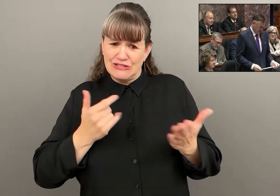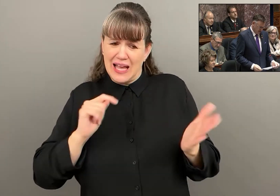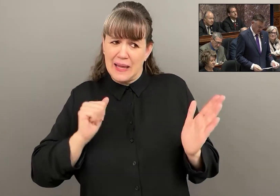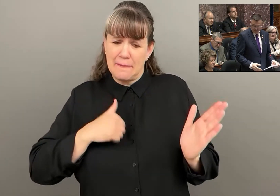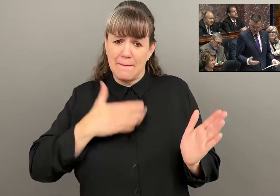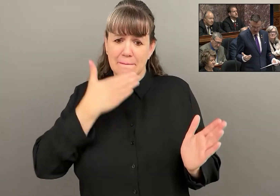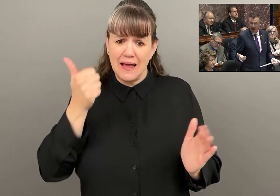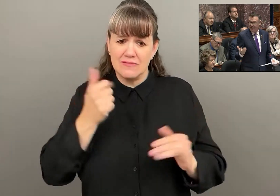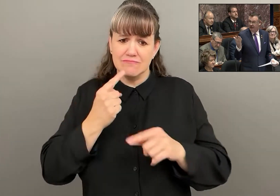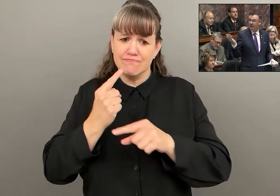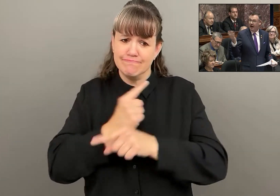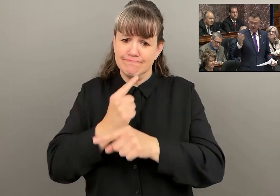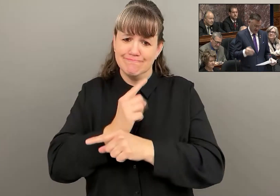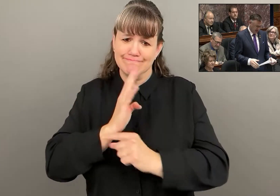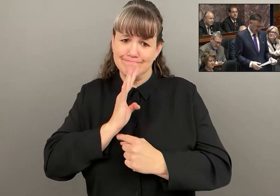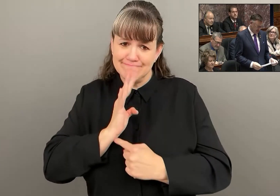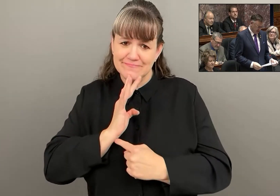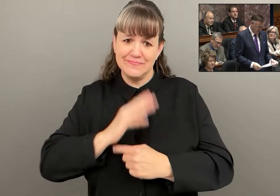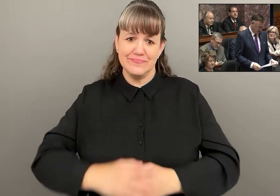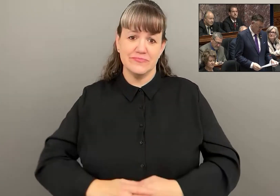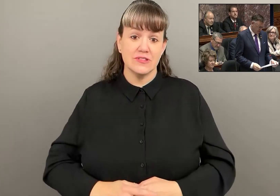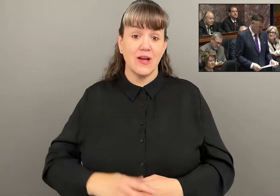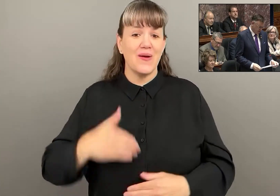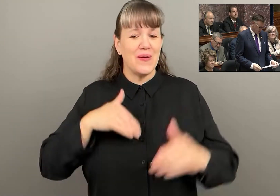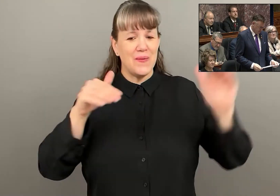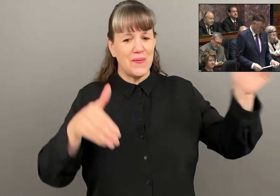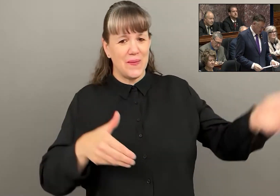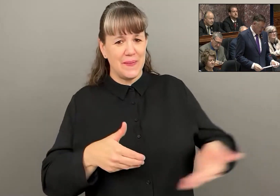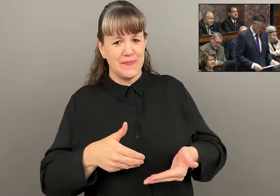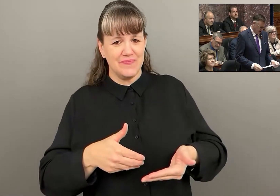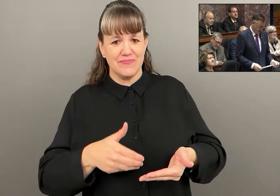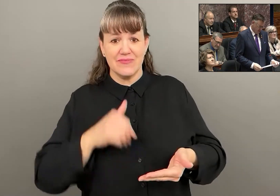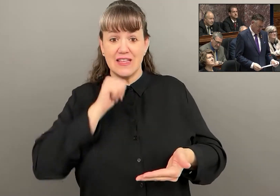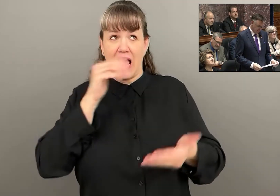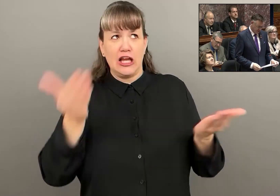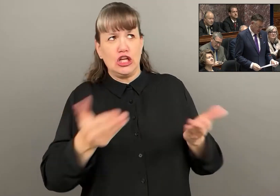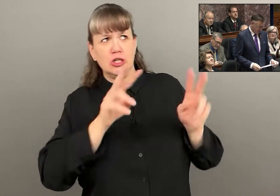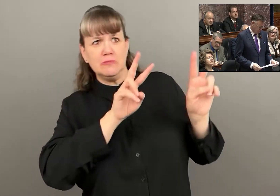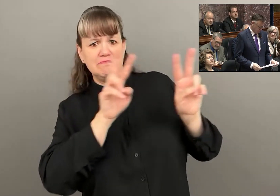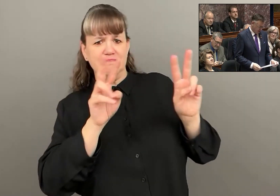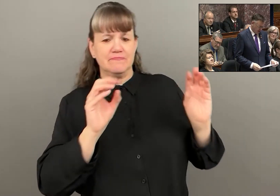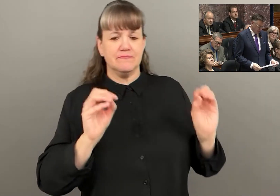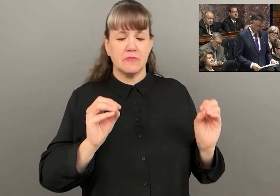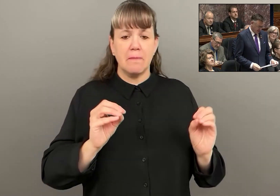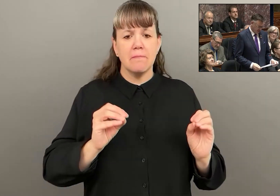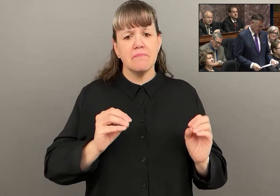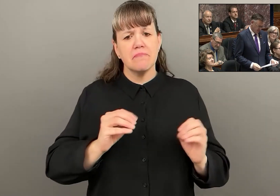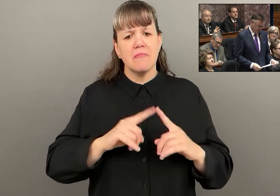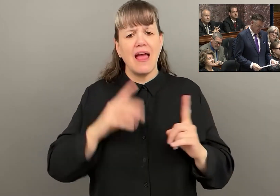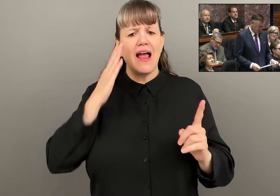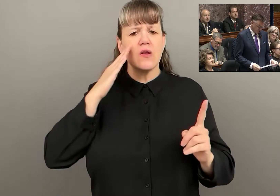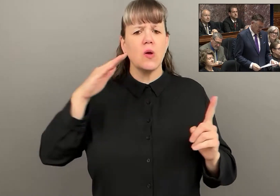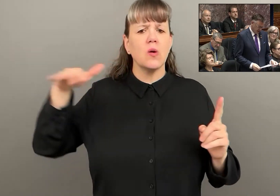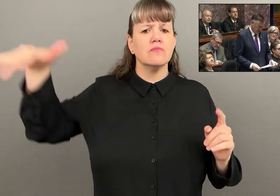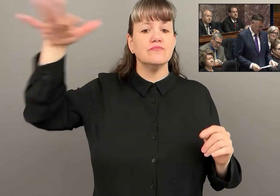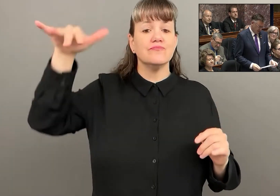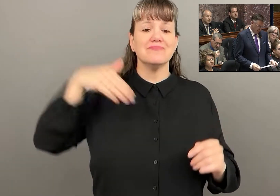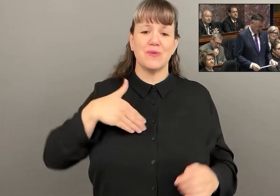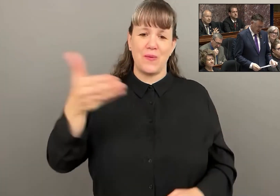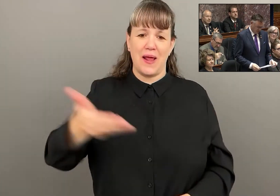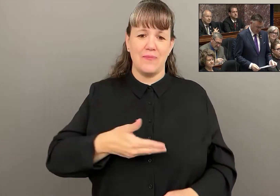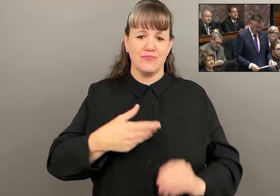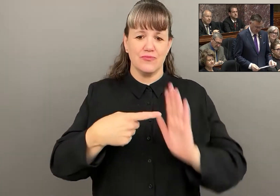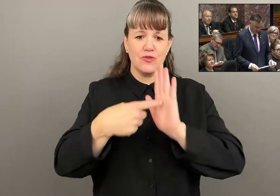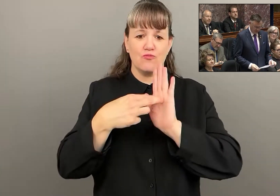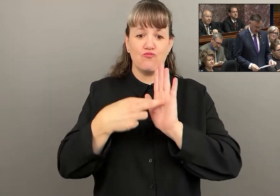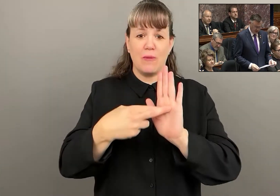House, they're not in the gallery that I can see, but I want to welcome to the precinct representatives from the Canadian Hydrogen Association,